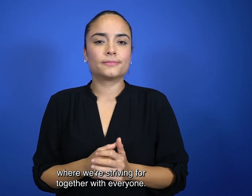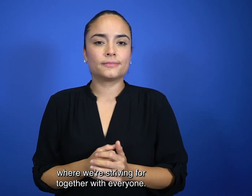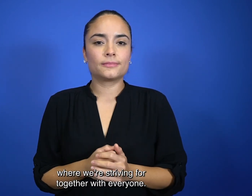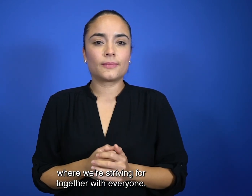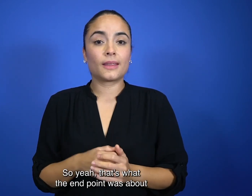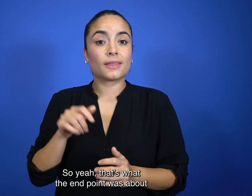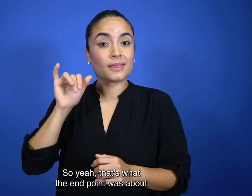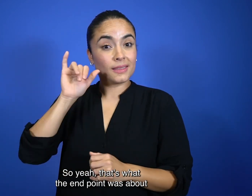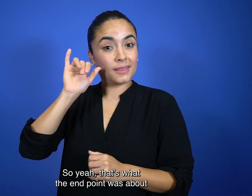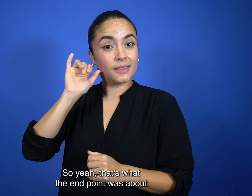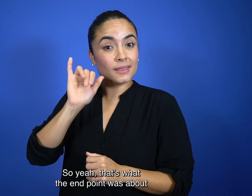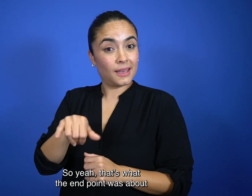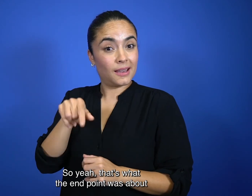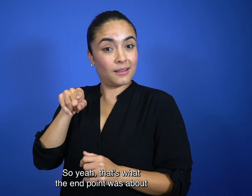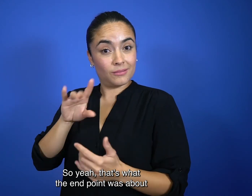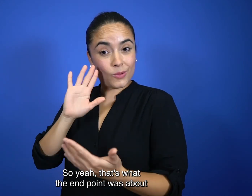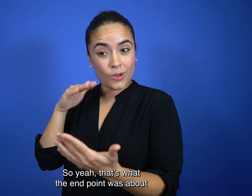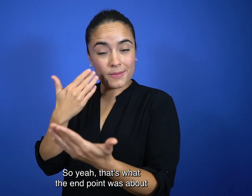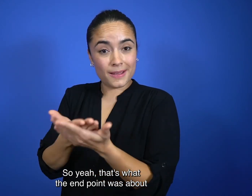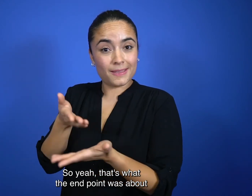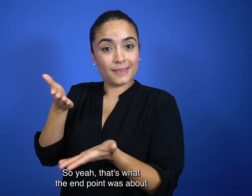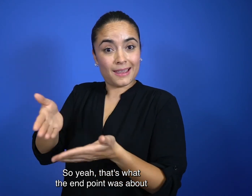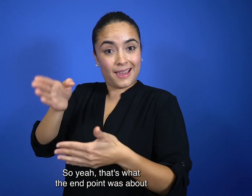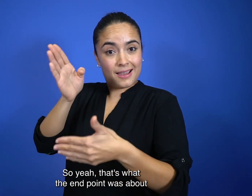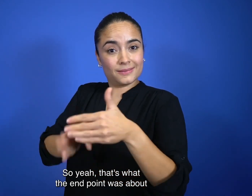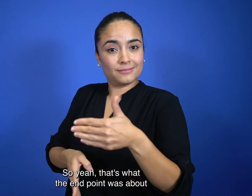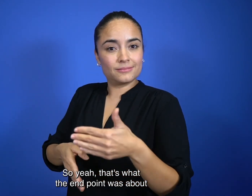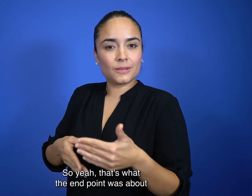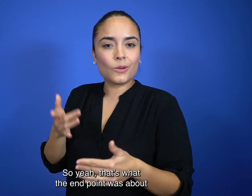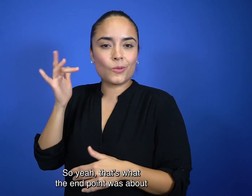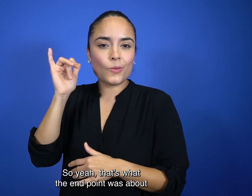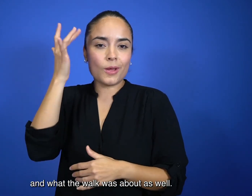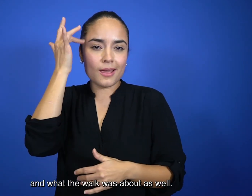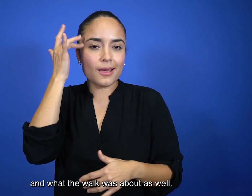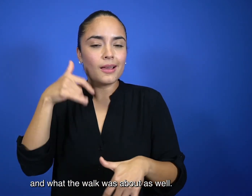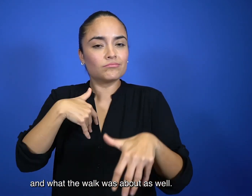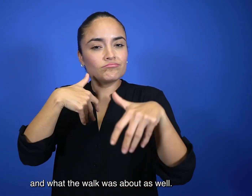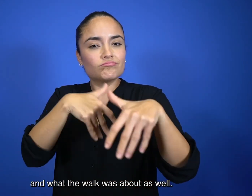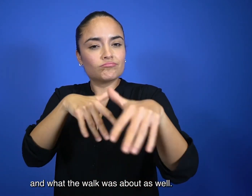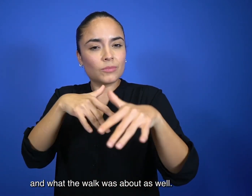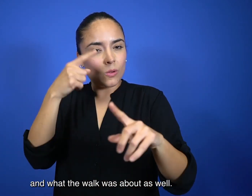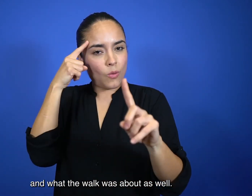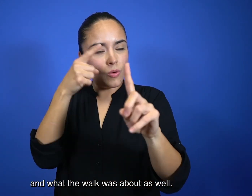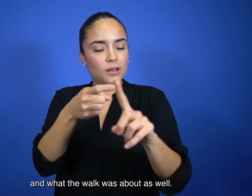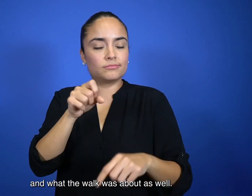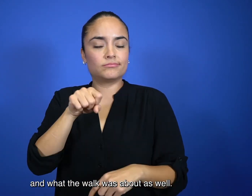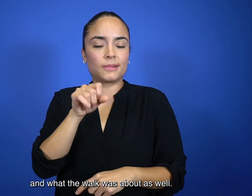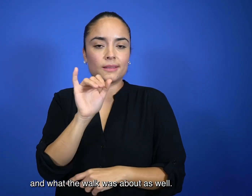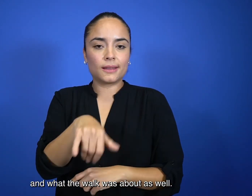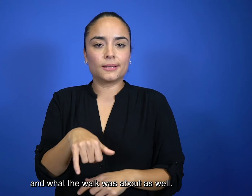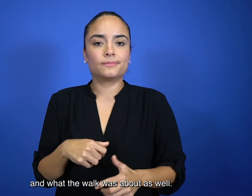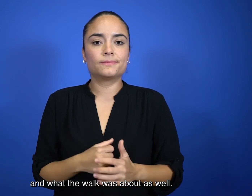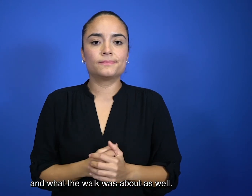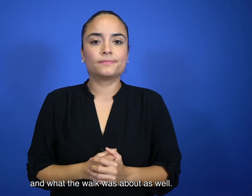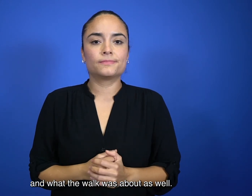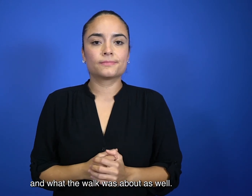everyone. So yeah, that's what the end point was about, and what the walk was in about as